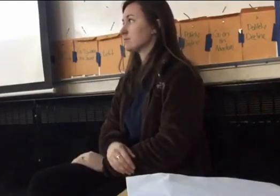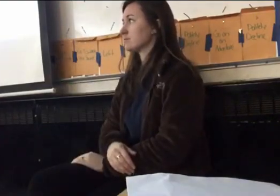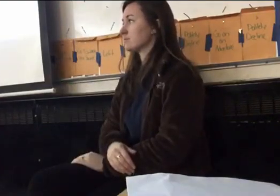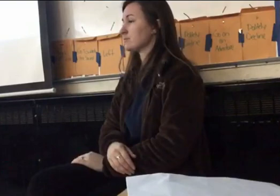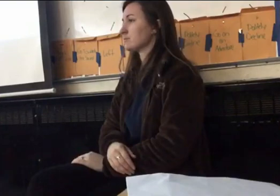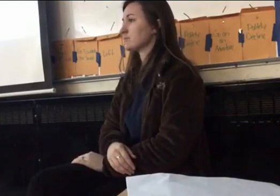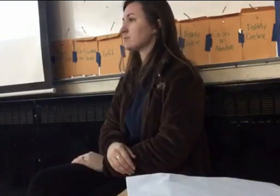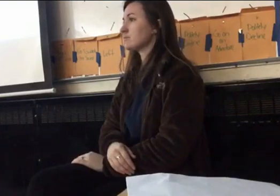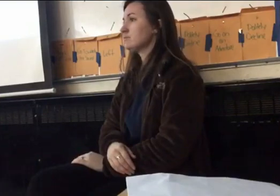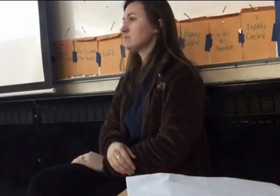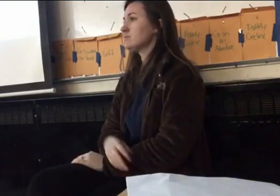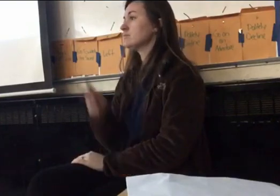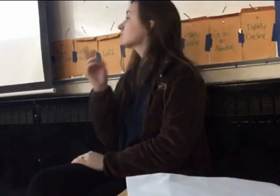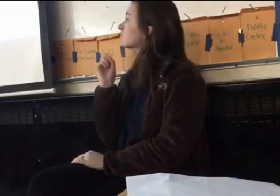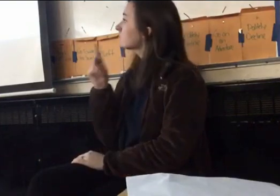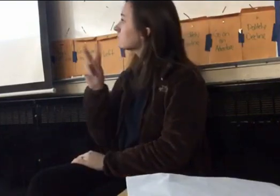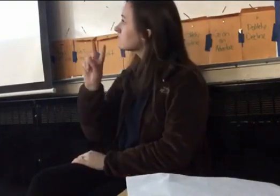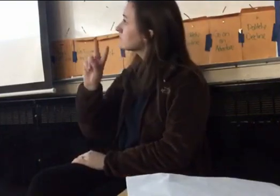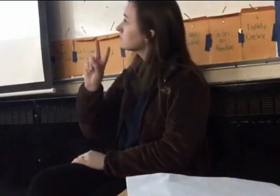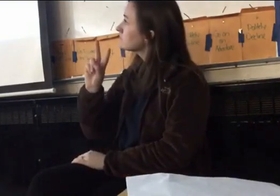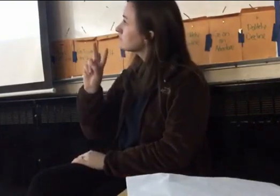home. Okay, so here's the second half.